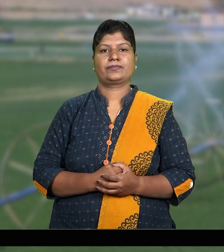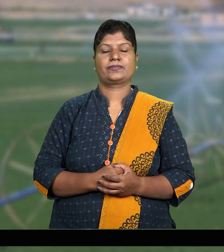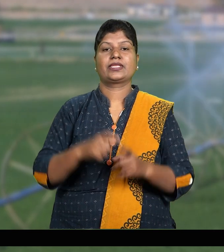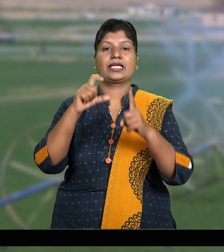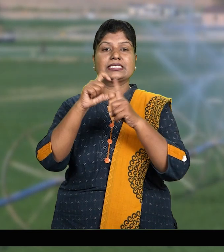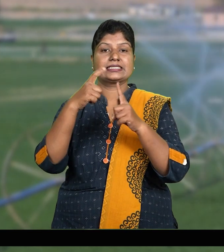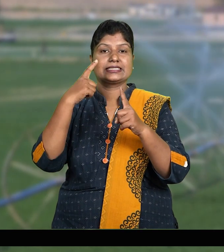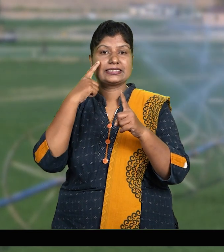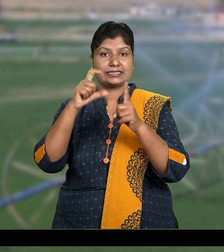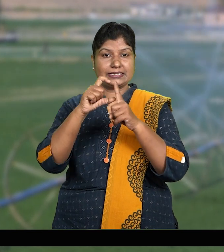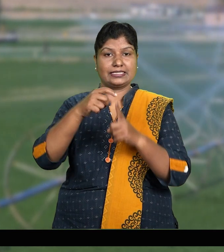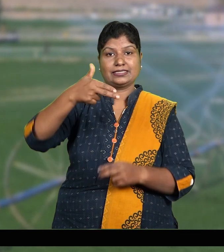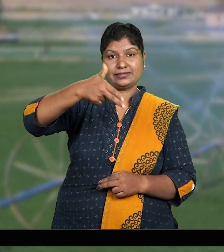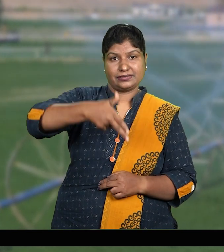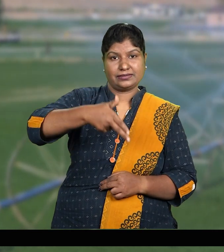diesel,